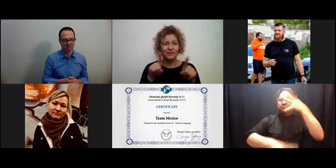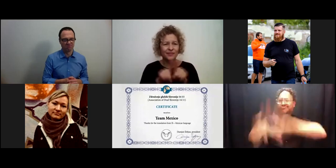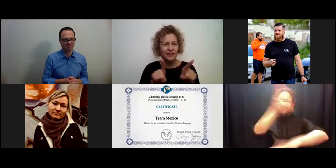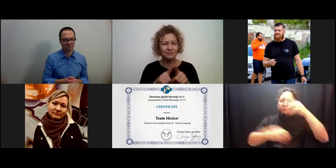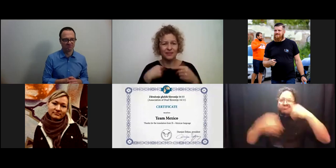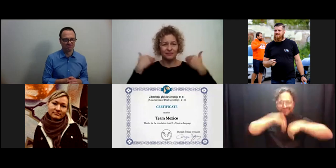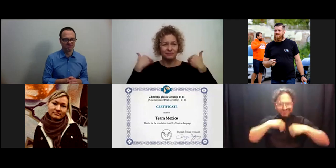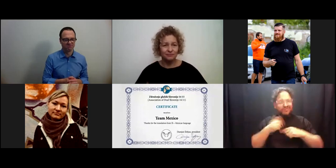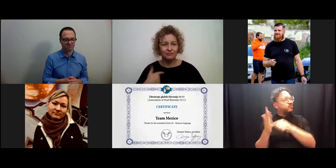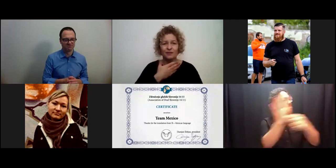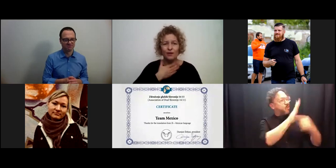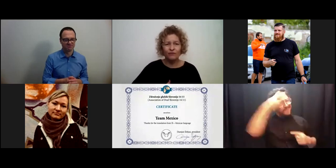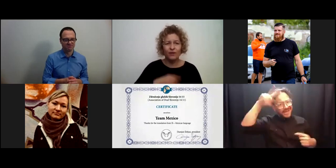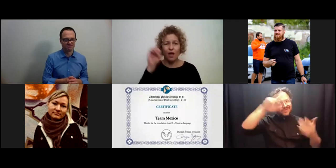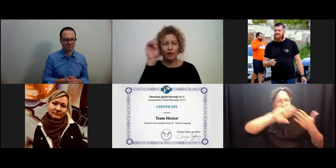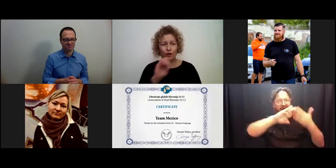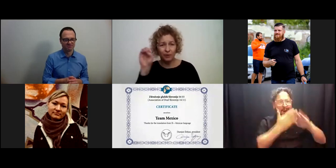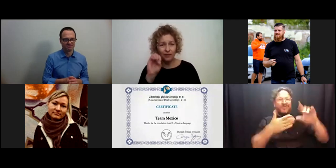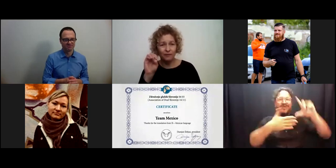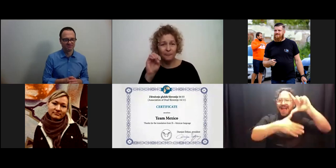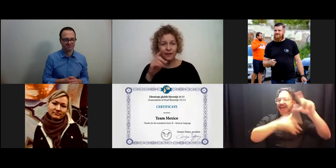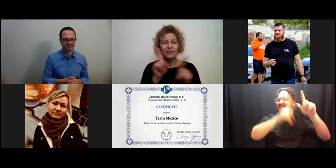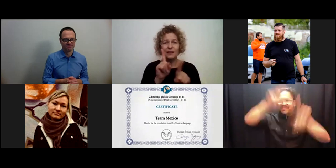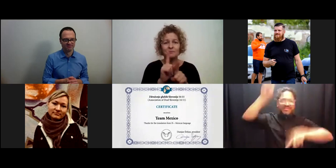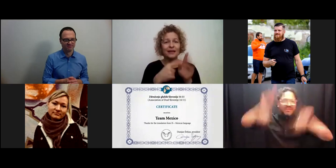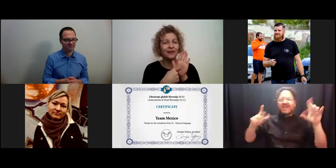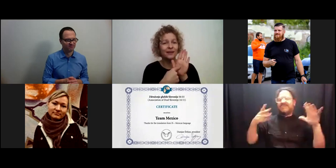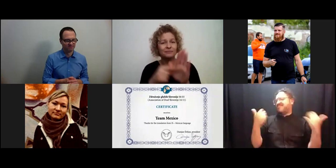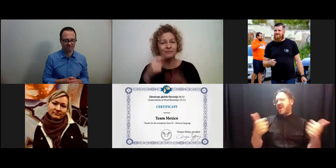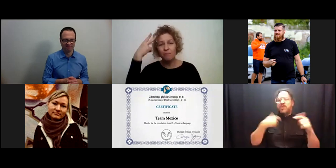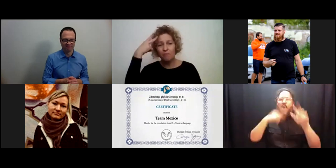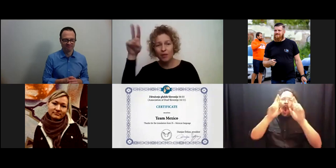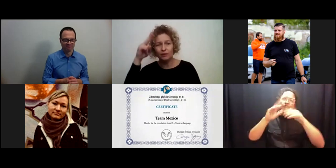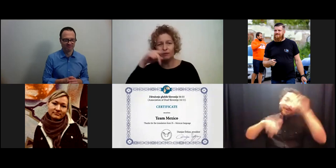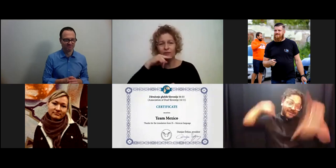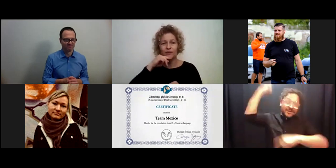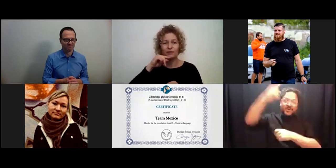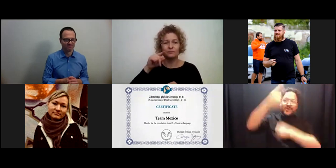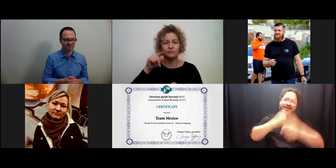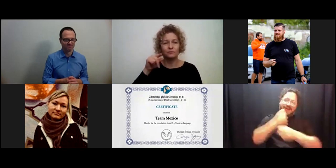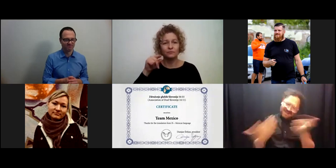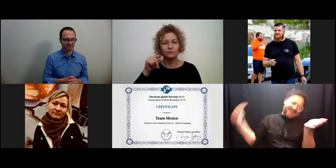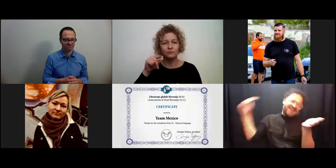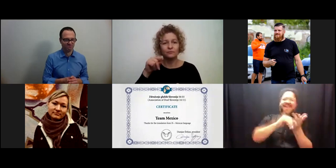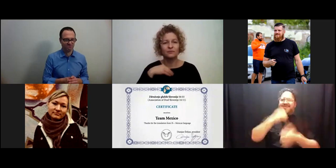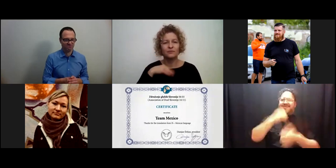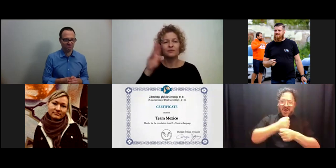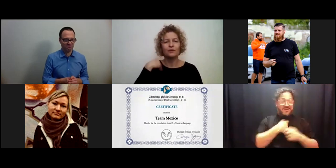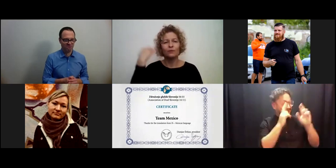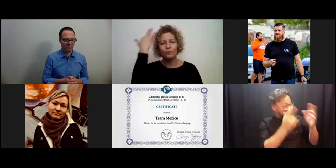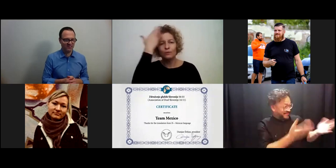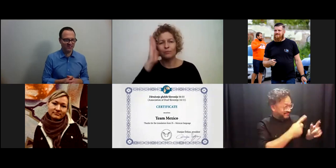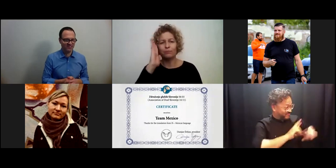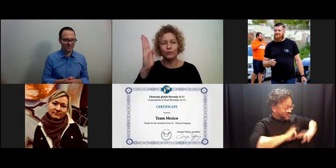I've been working alone, but I'm not tired. I've learned so much and I wanted to show the Mexican community and South America, Central